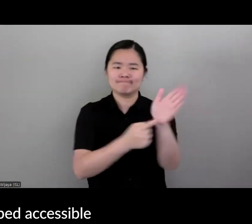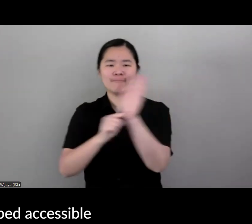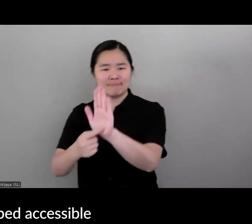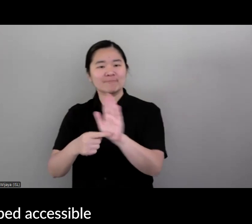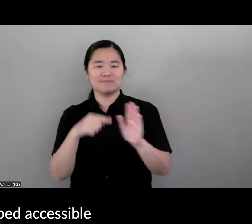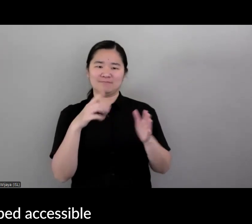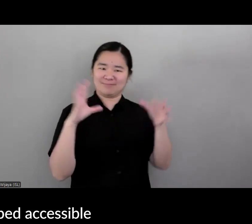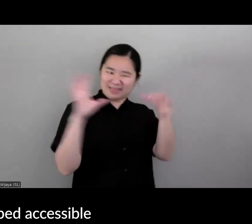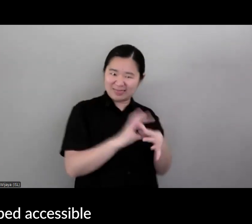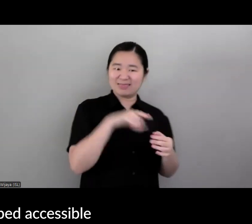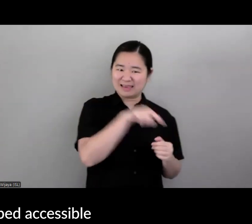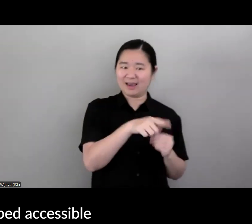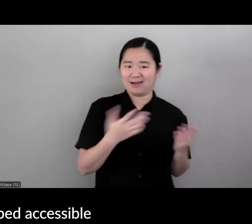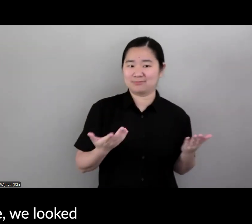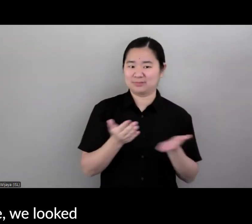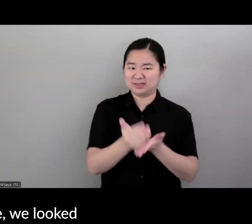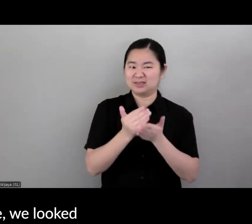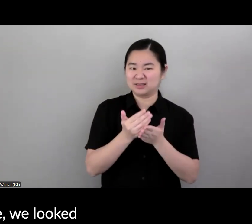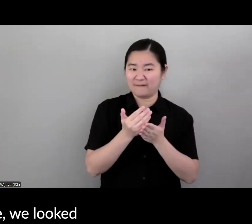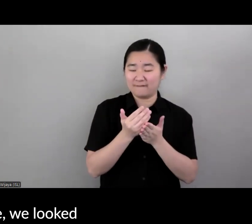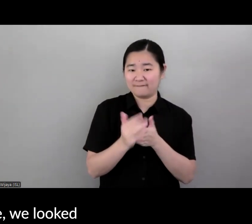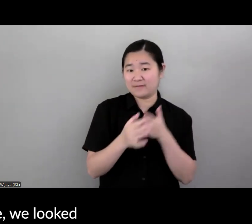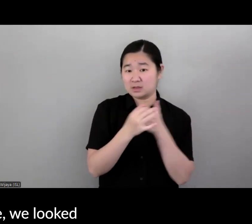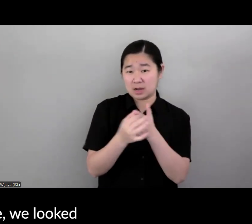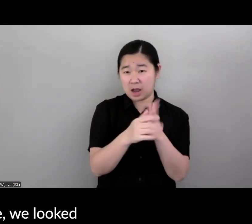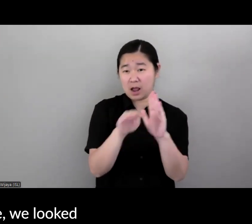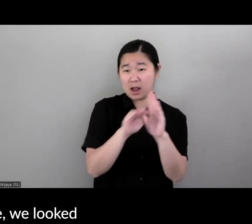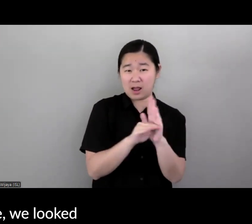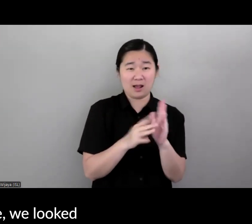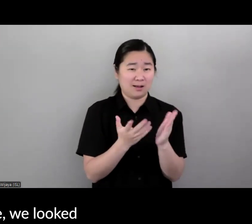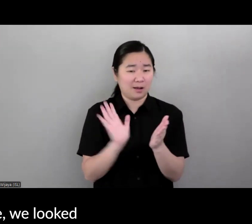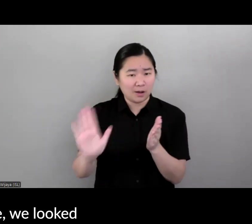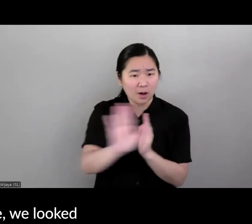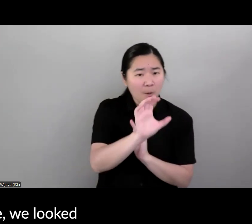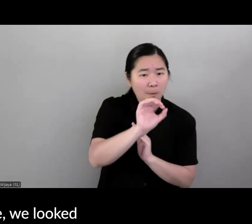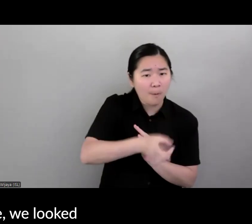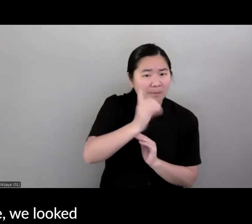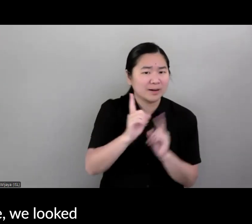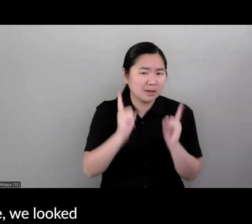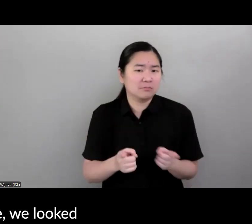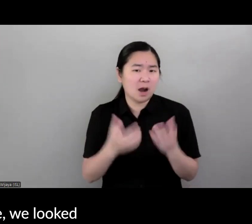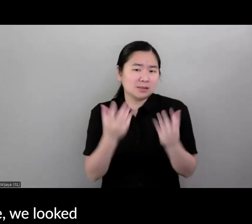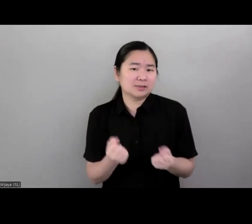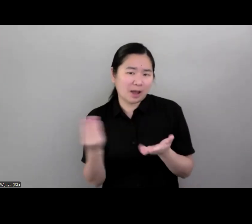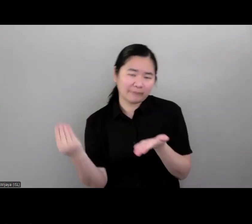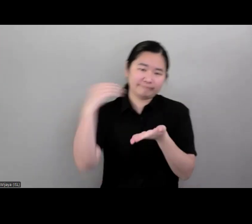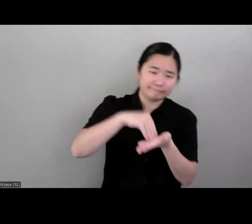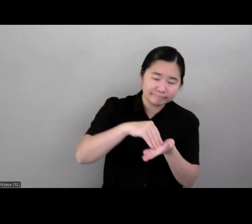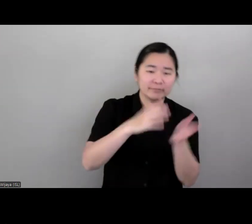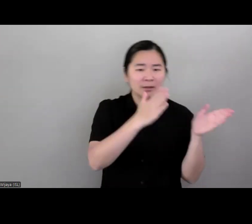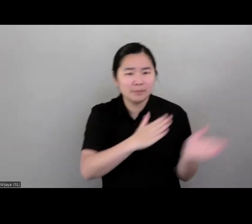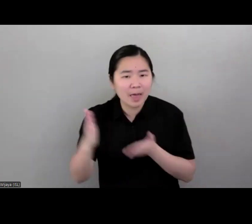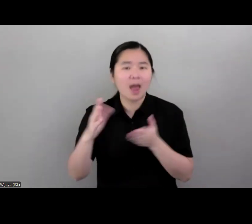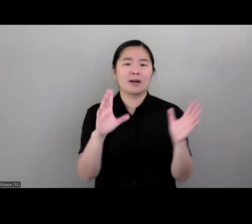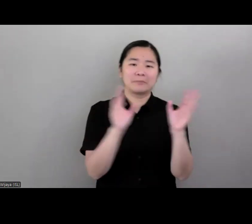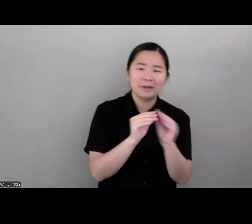co-developed accessible reporting mechanisms where applicable. We looked at risk assessments together. We